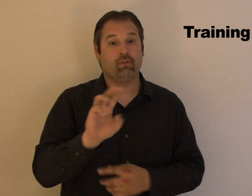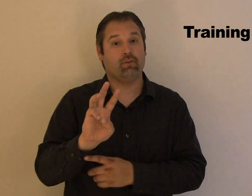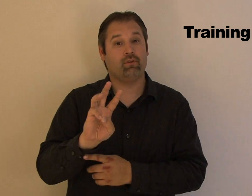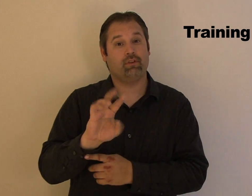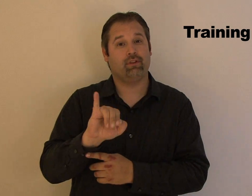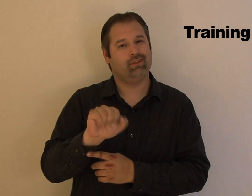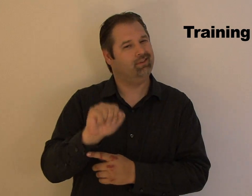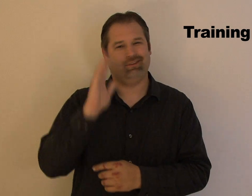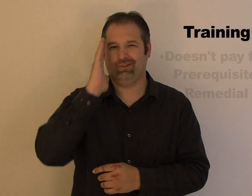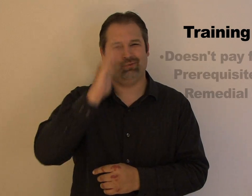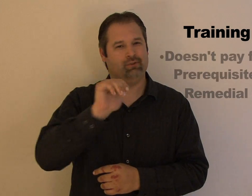pay for those classes.